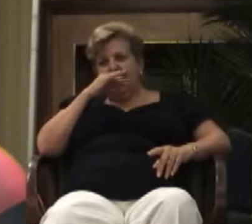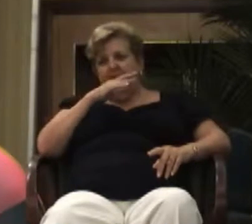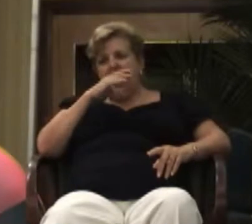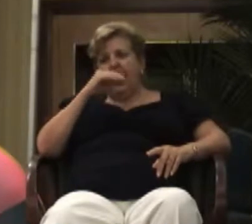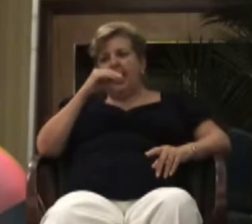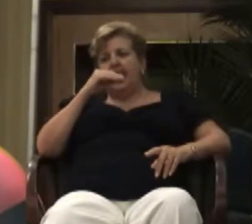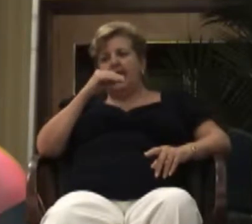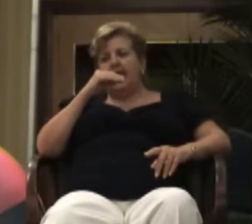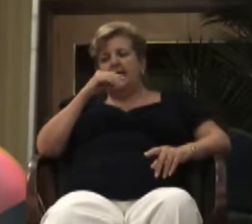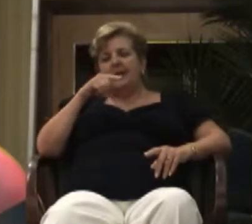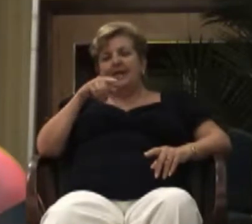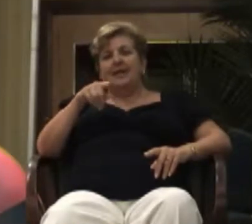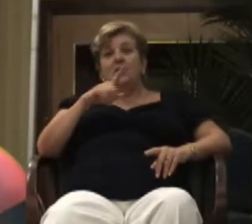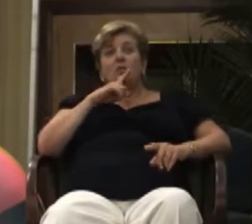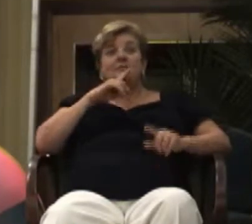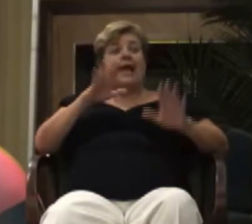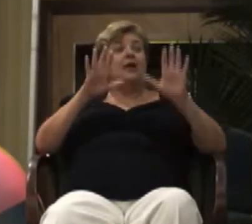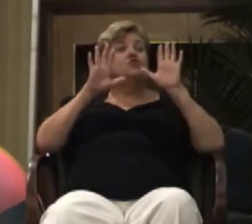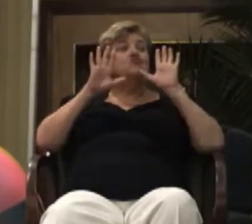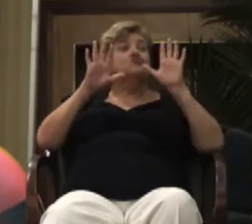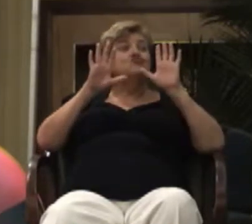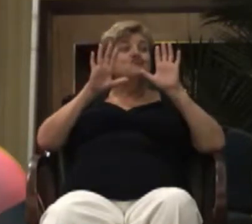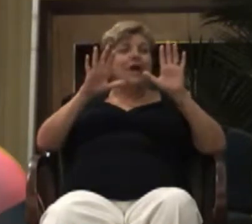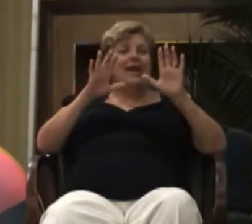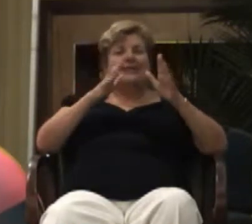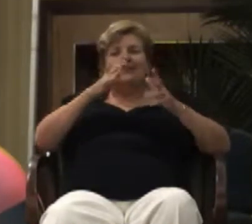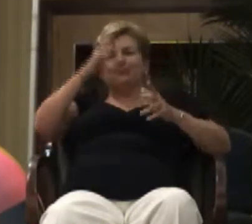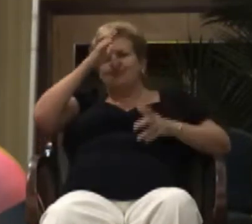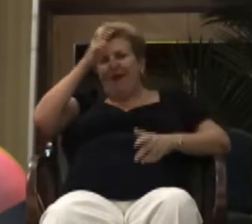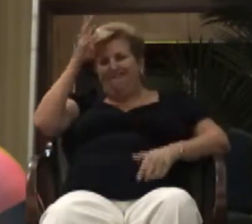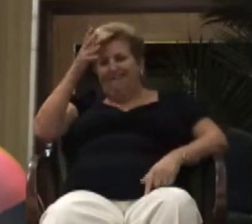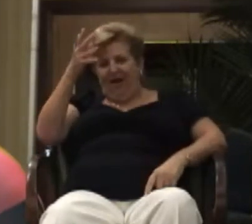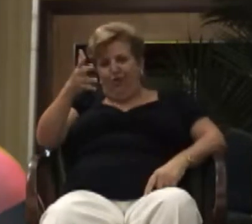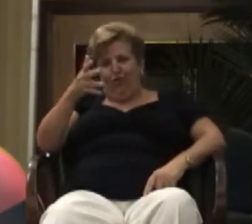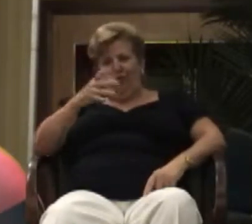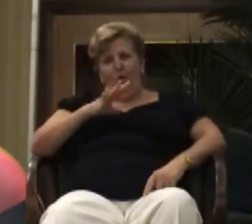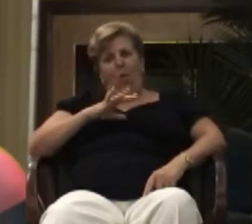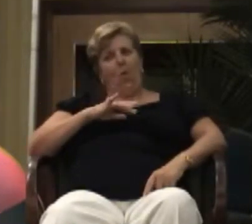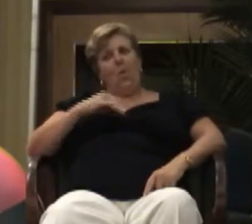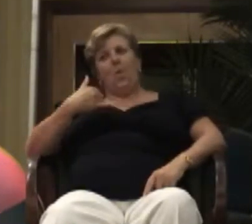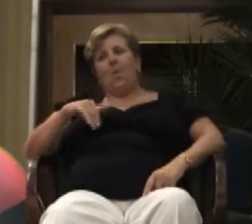he was a great grandfather. Jim was a great grandfather. And